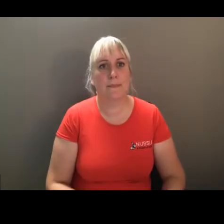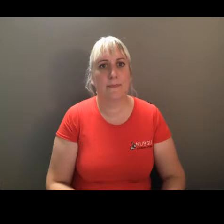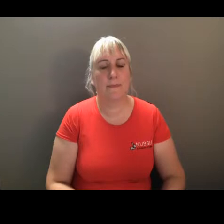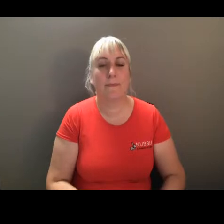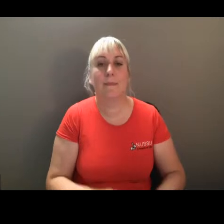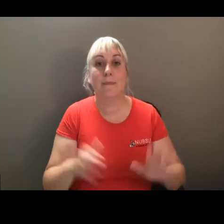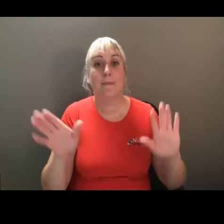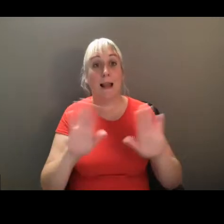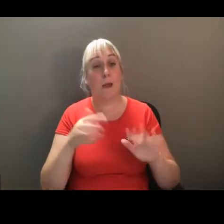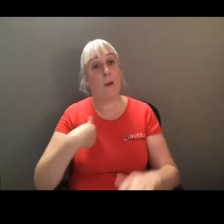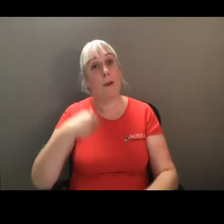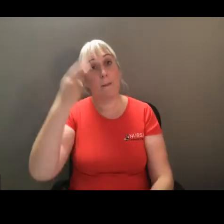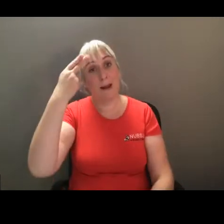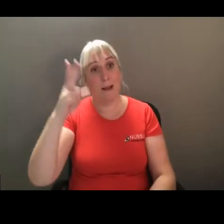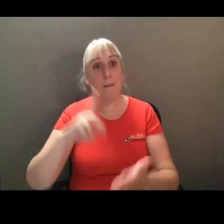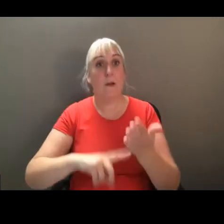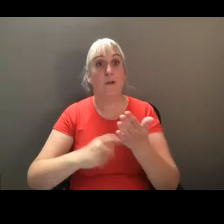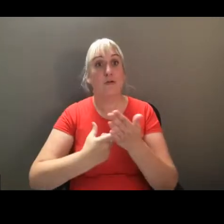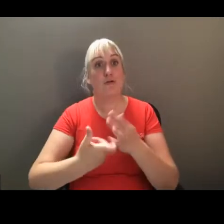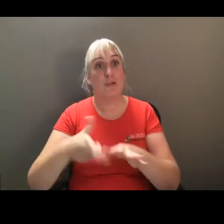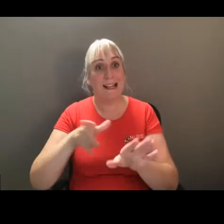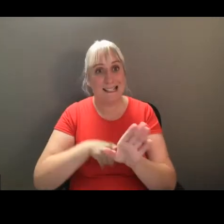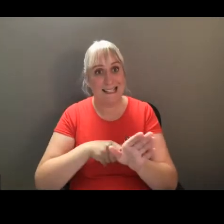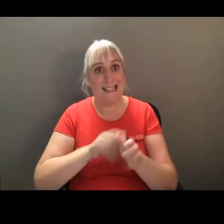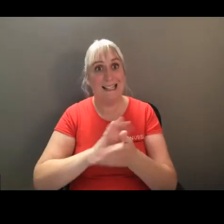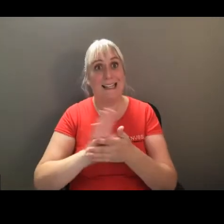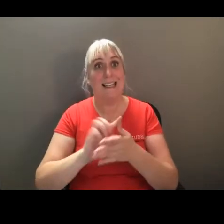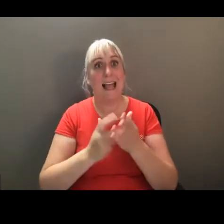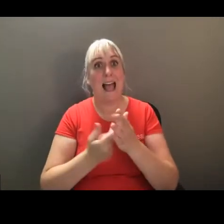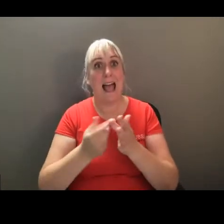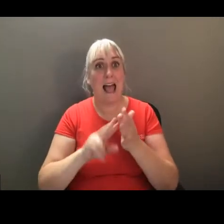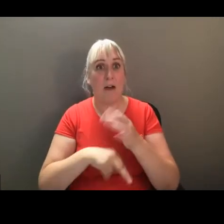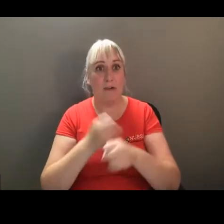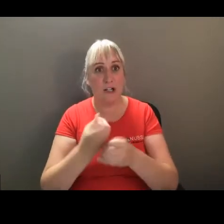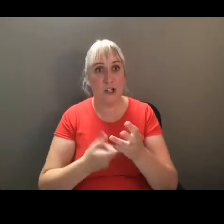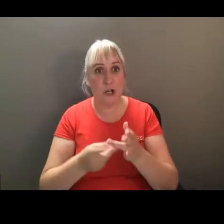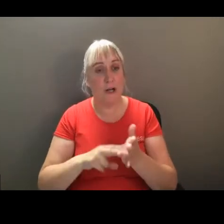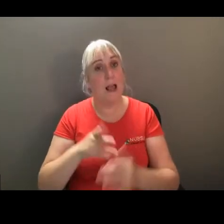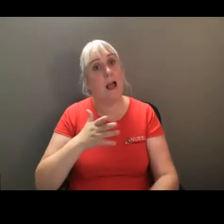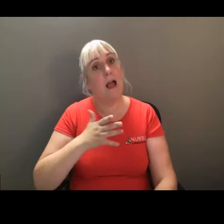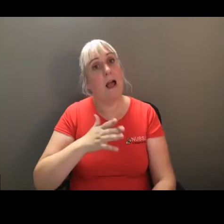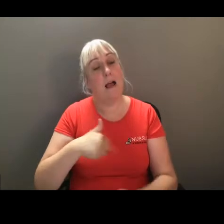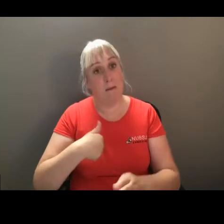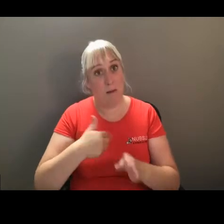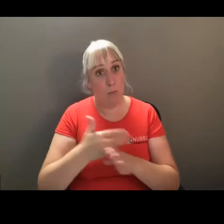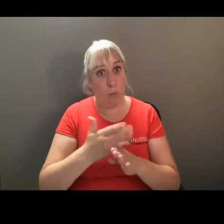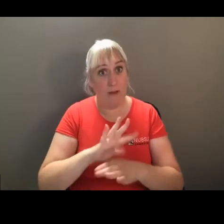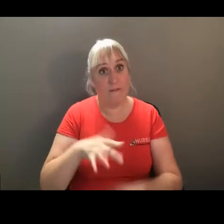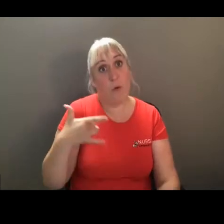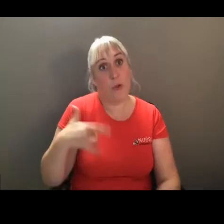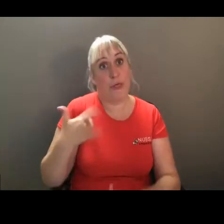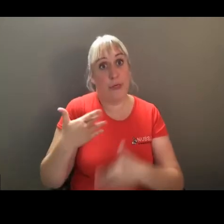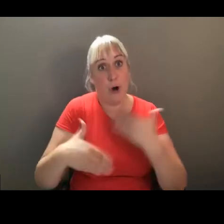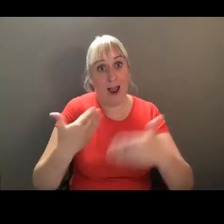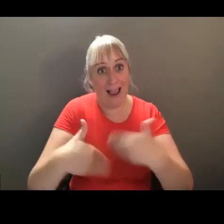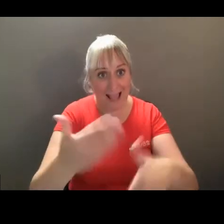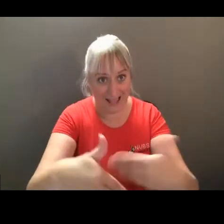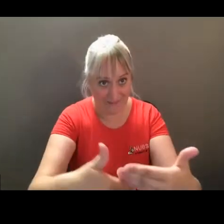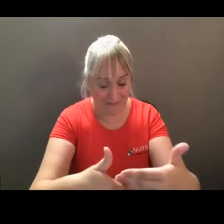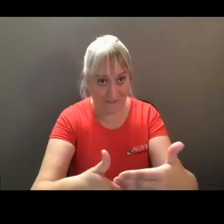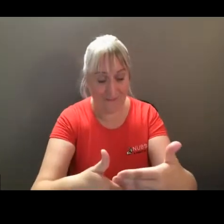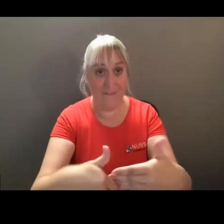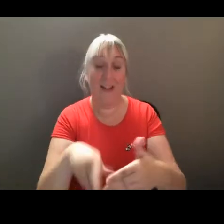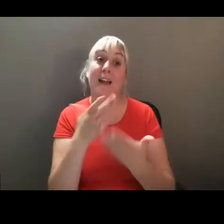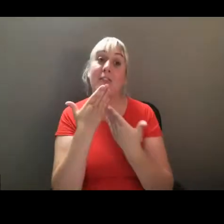Hello, my name's Tracy Harrington. I work for Thrive, and I just want to thank you now for having this opportunity to